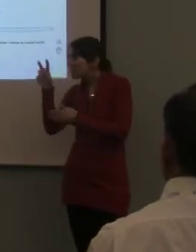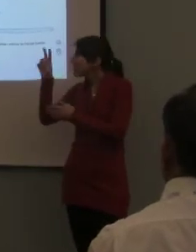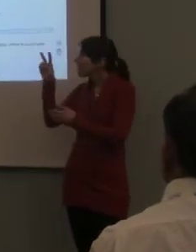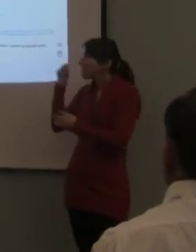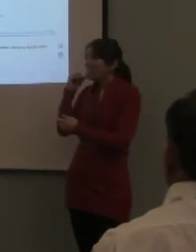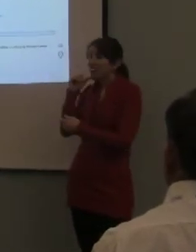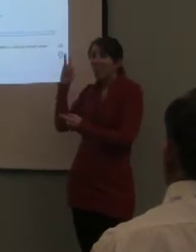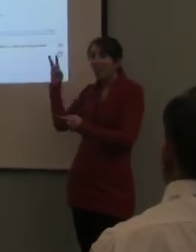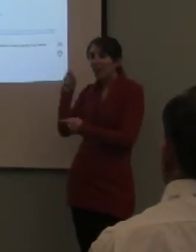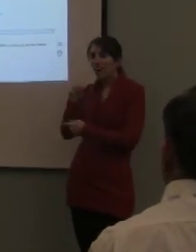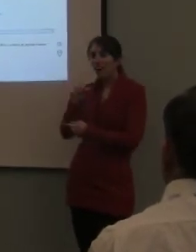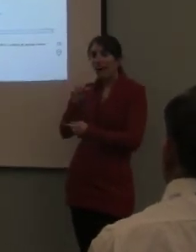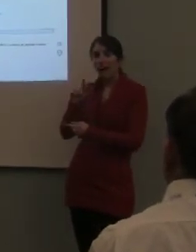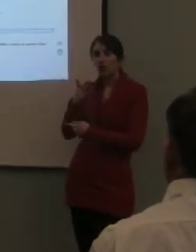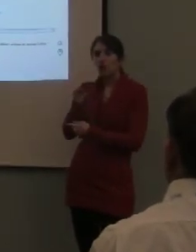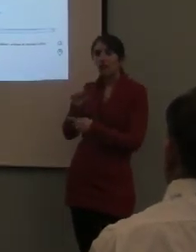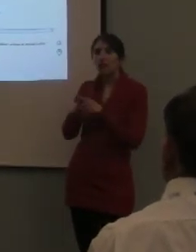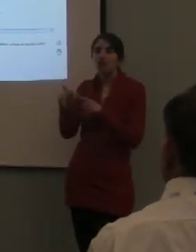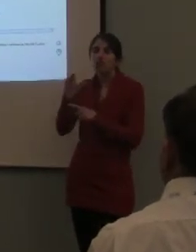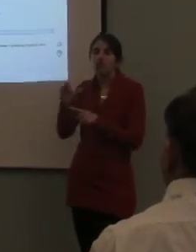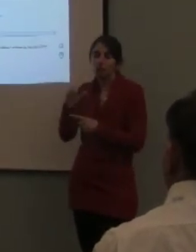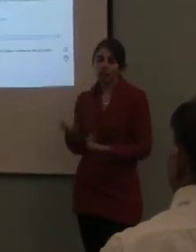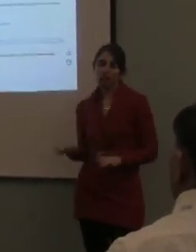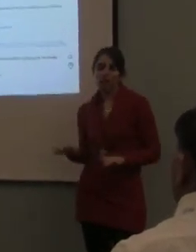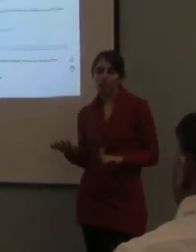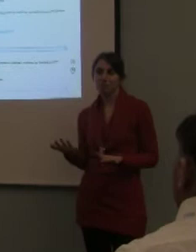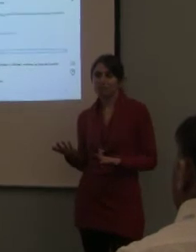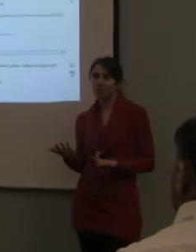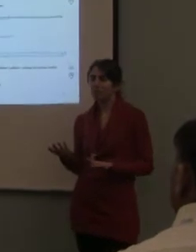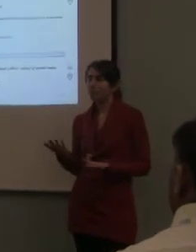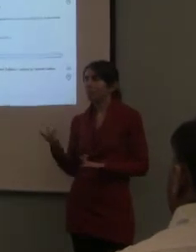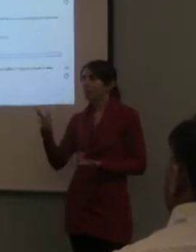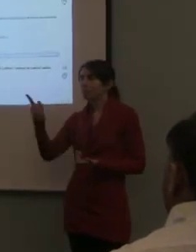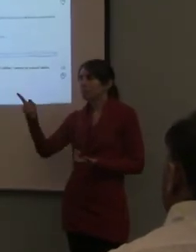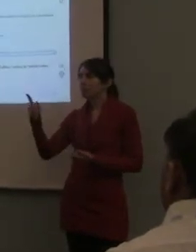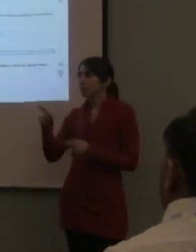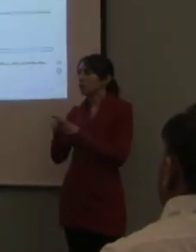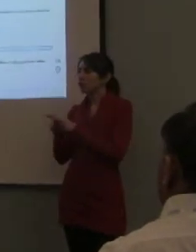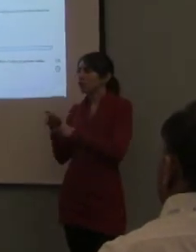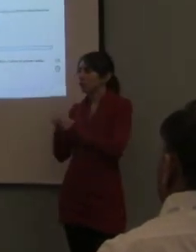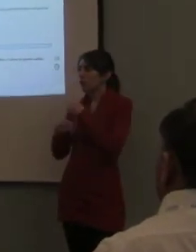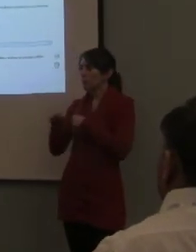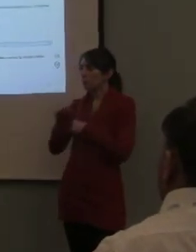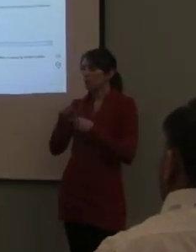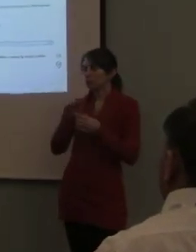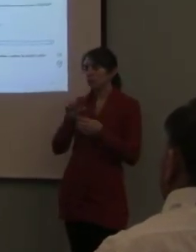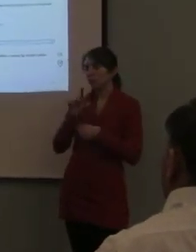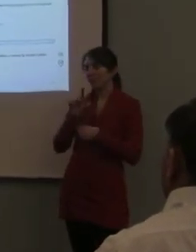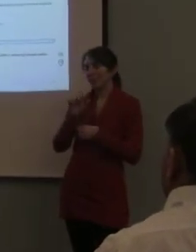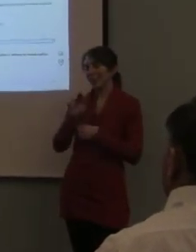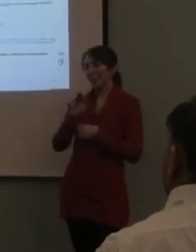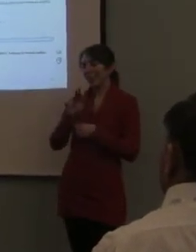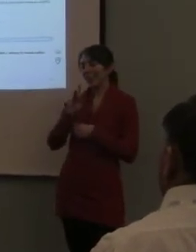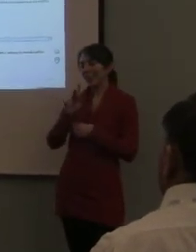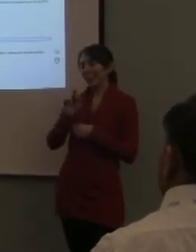Is there a question? I think you have one person. So going back to the whole link data slide that you